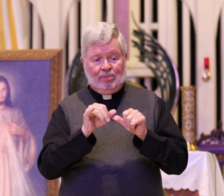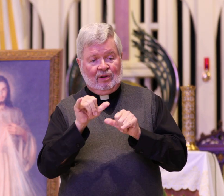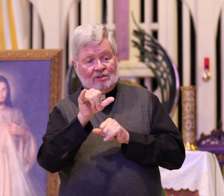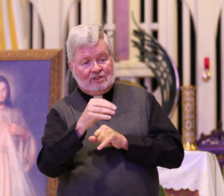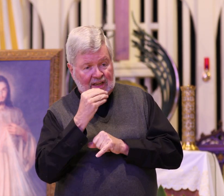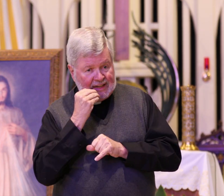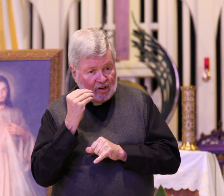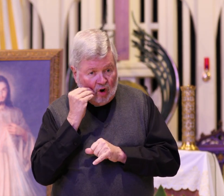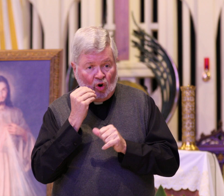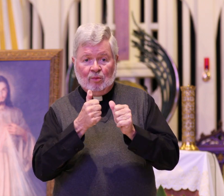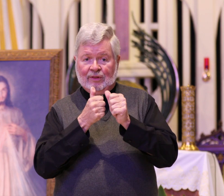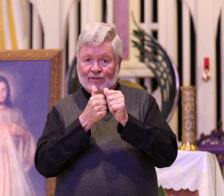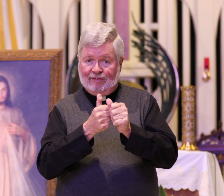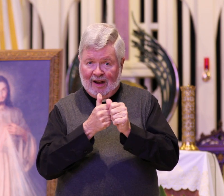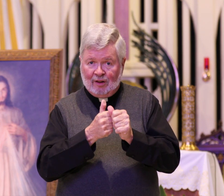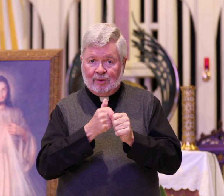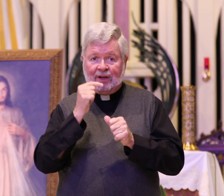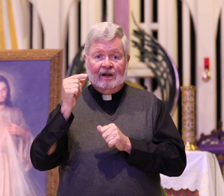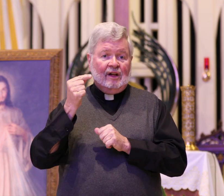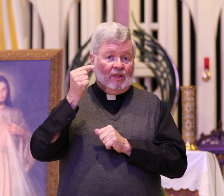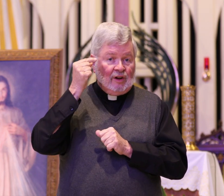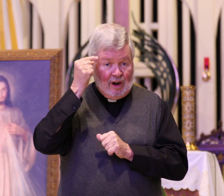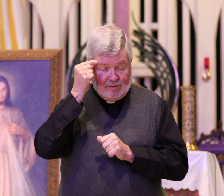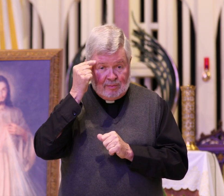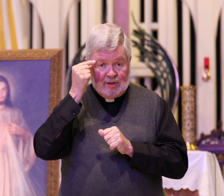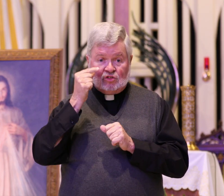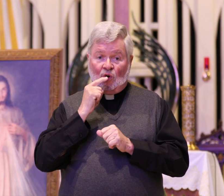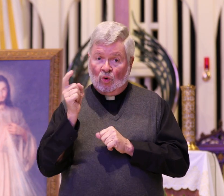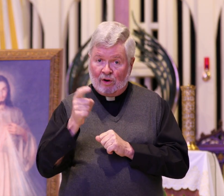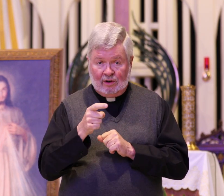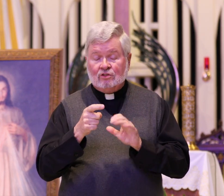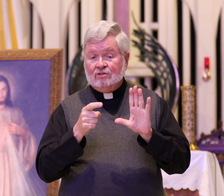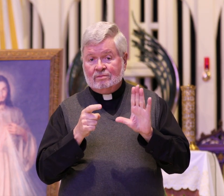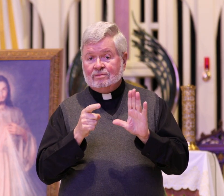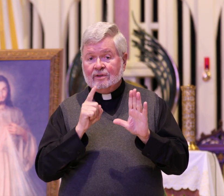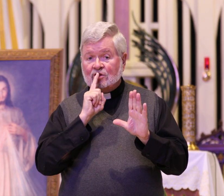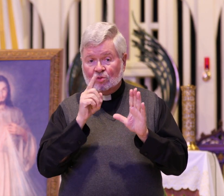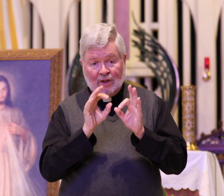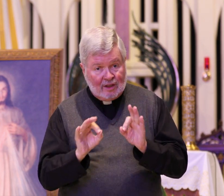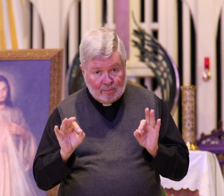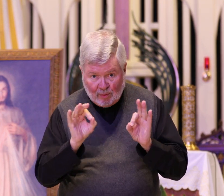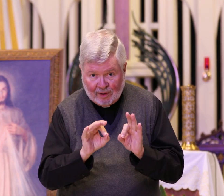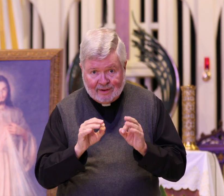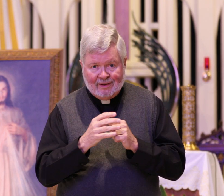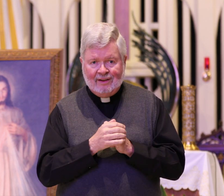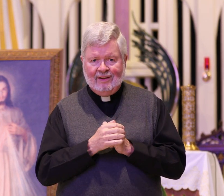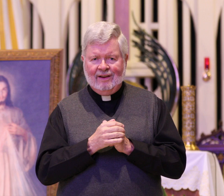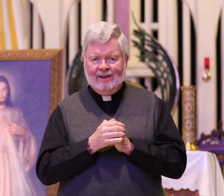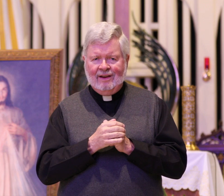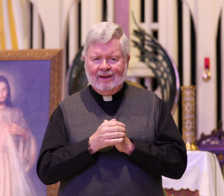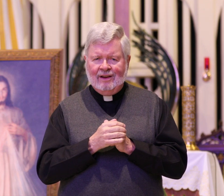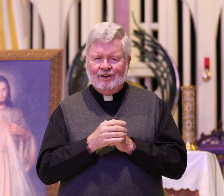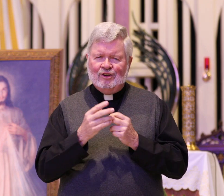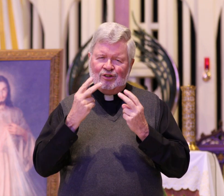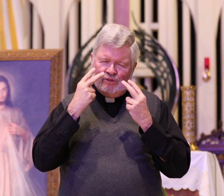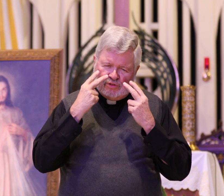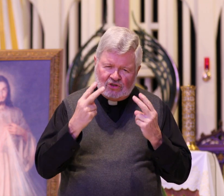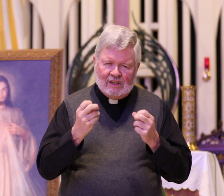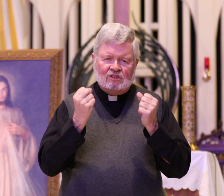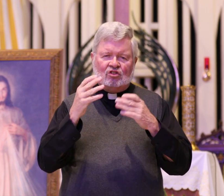are staying at home and they're following the government's orders, and it's really important, you see so